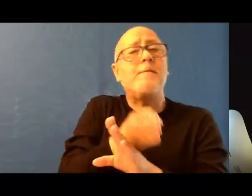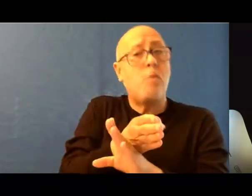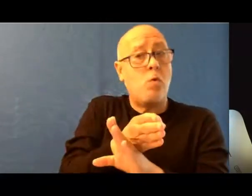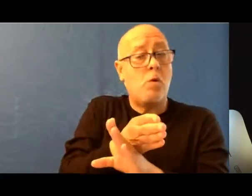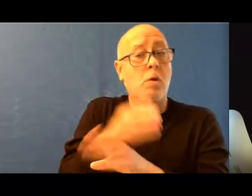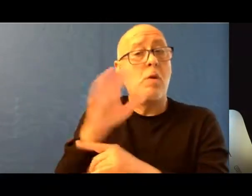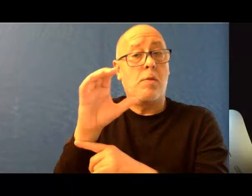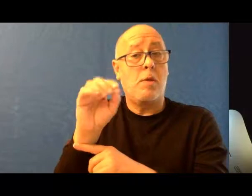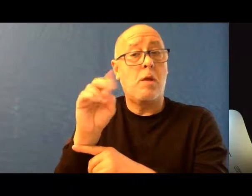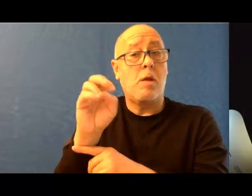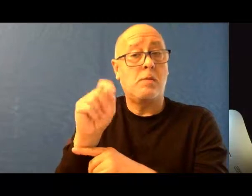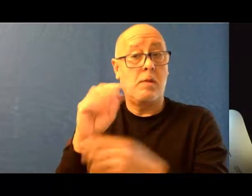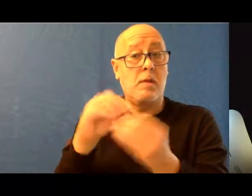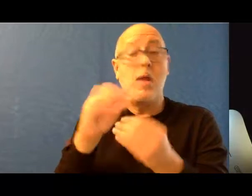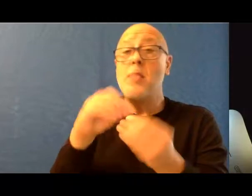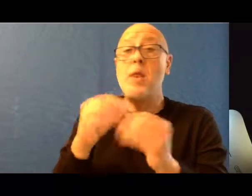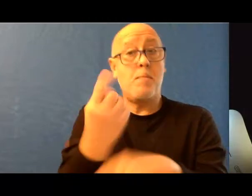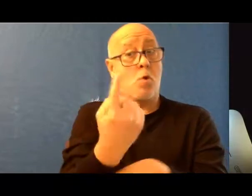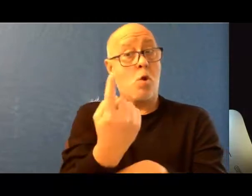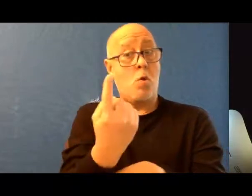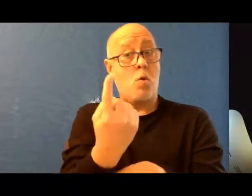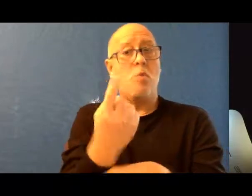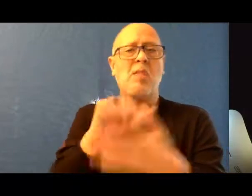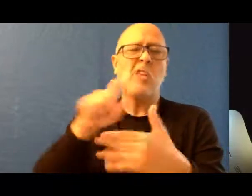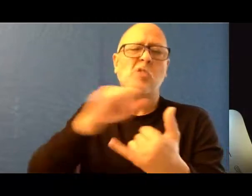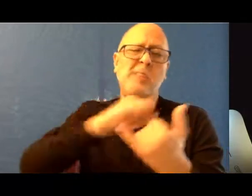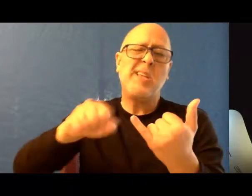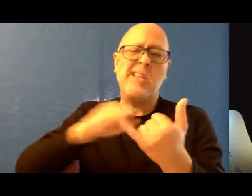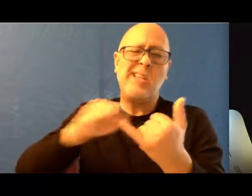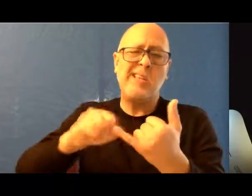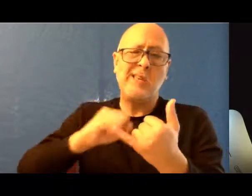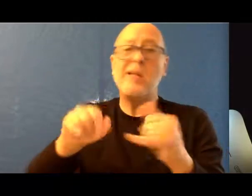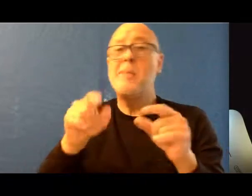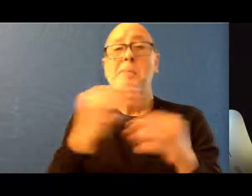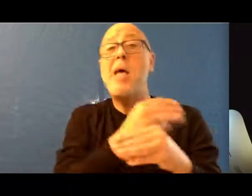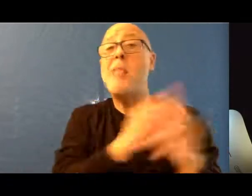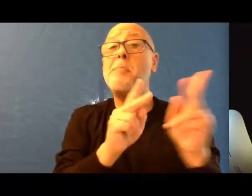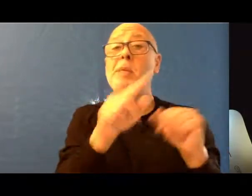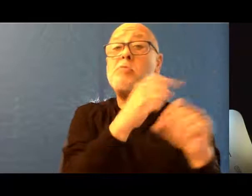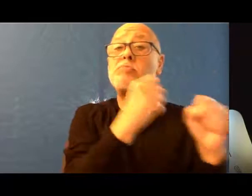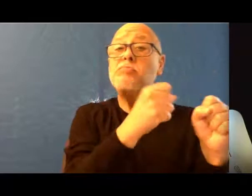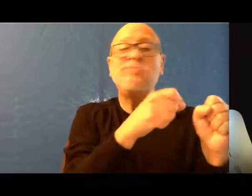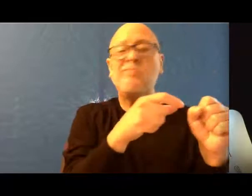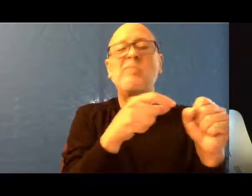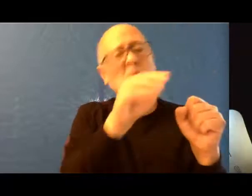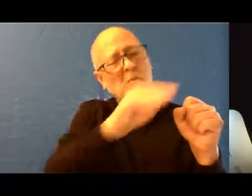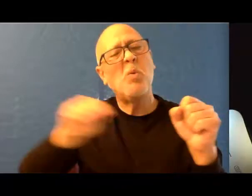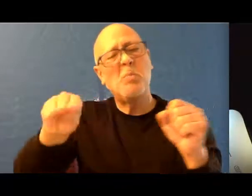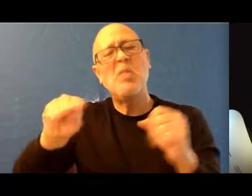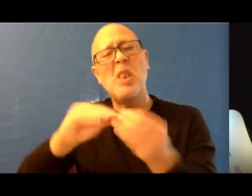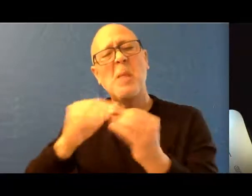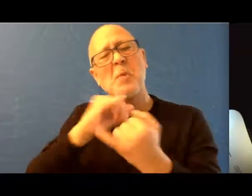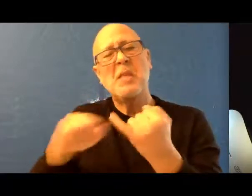by itself, that needs to be typically near the end. As mathematicians, we just do that.